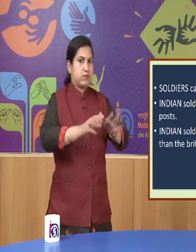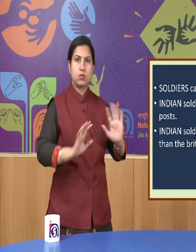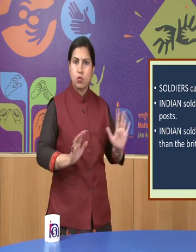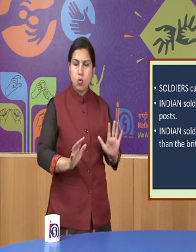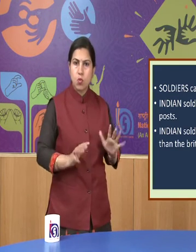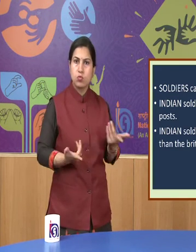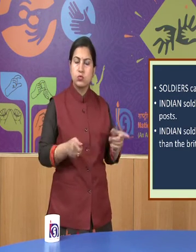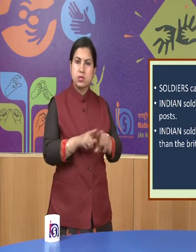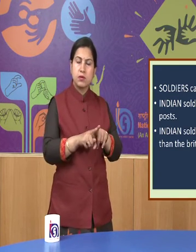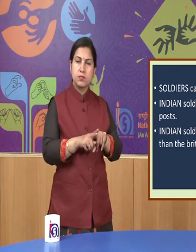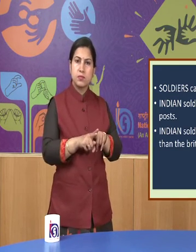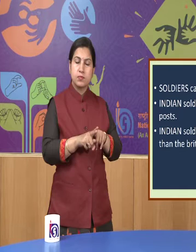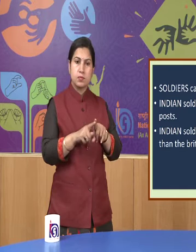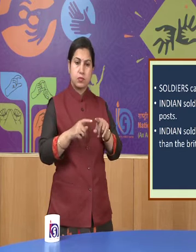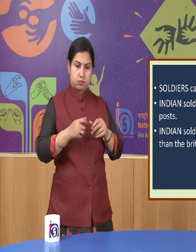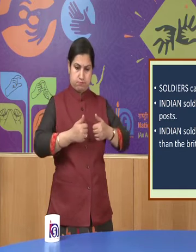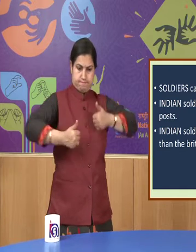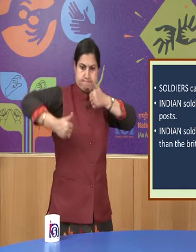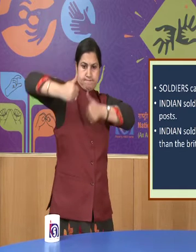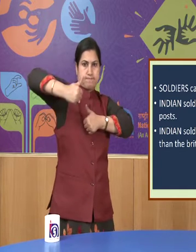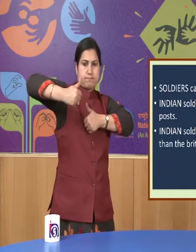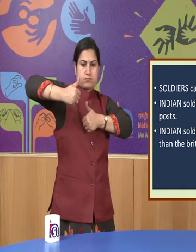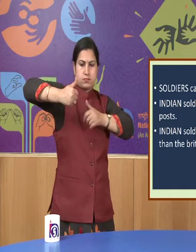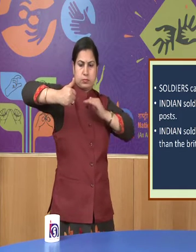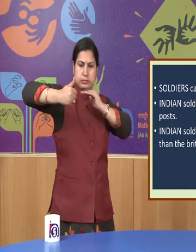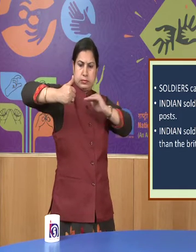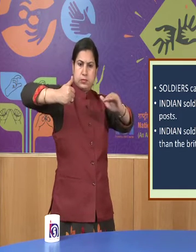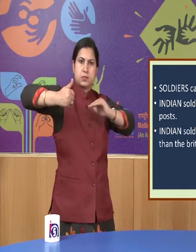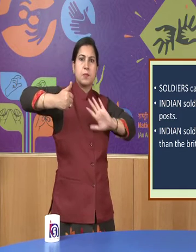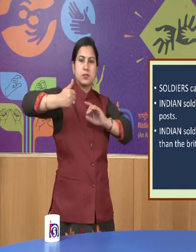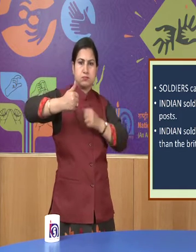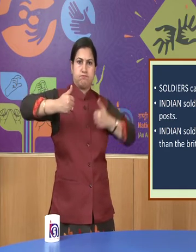They were not given post above that of subedars.